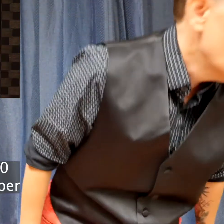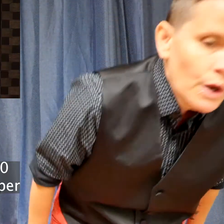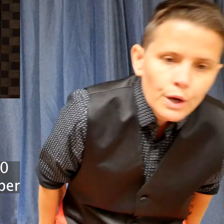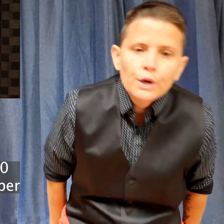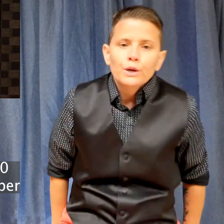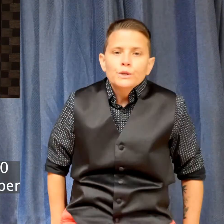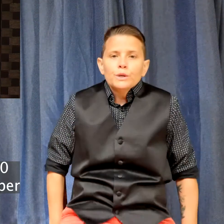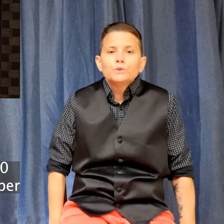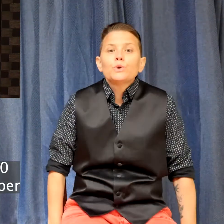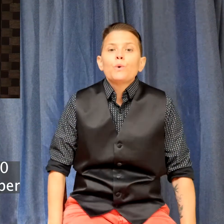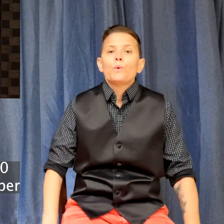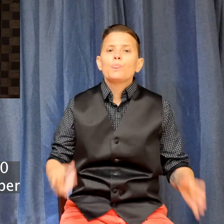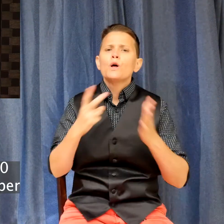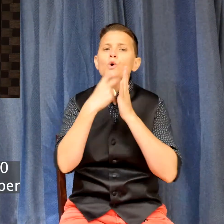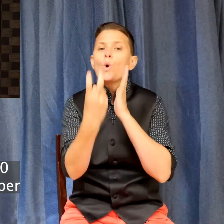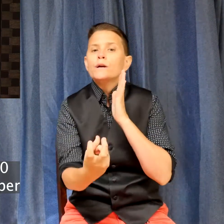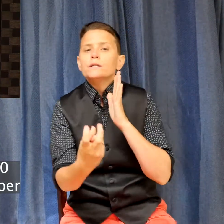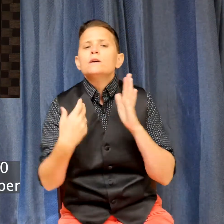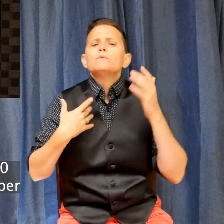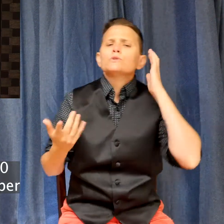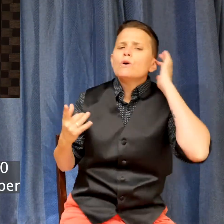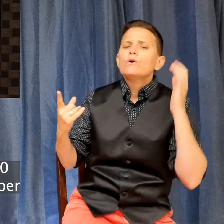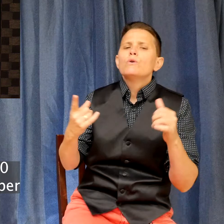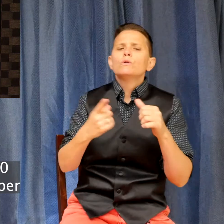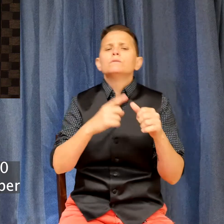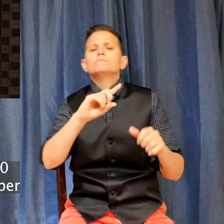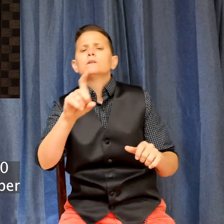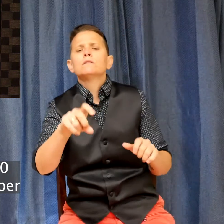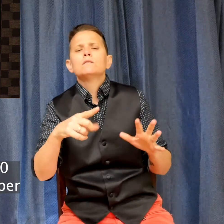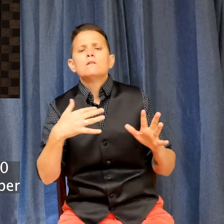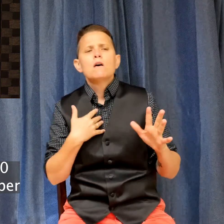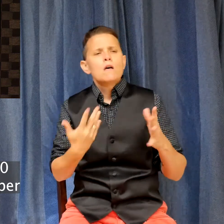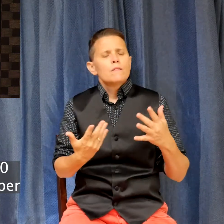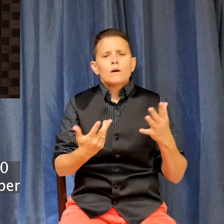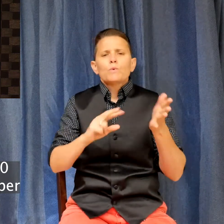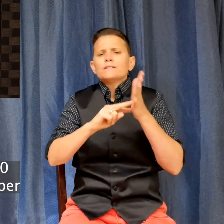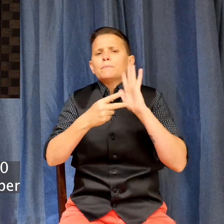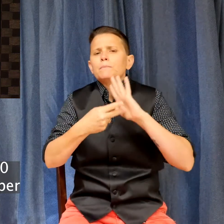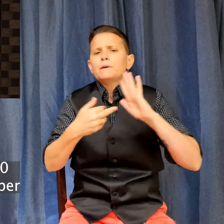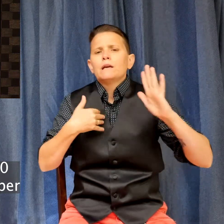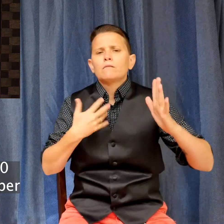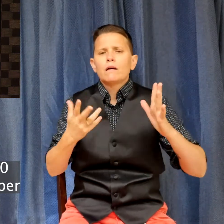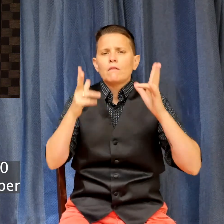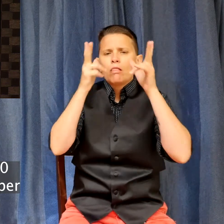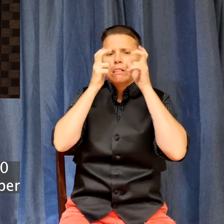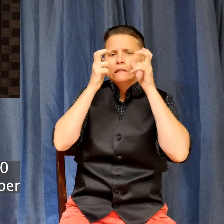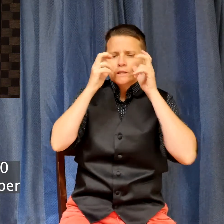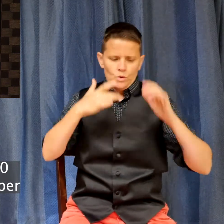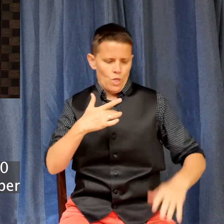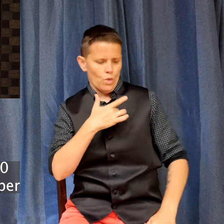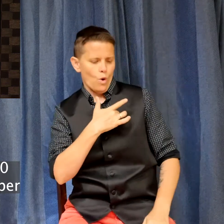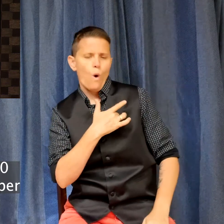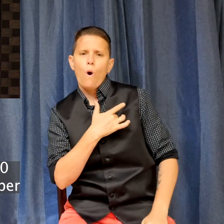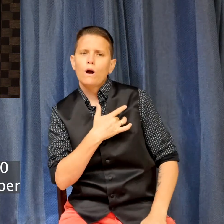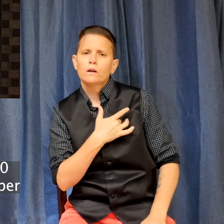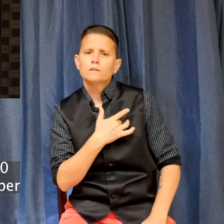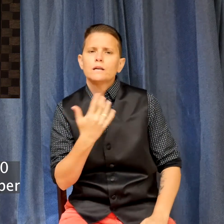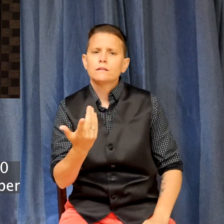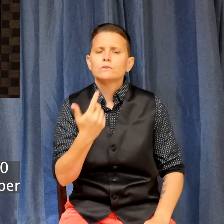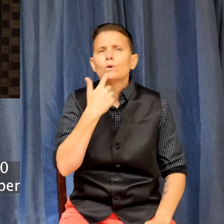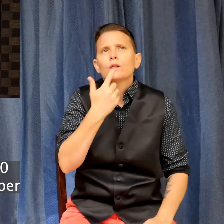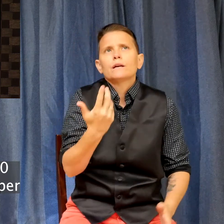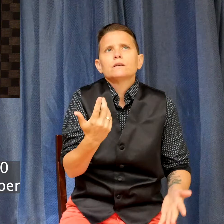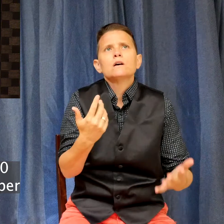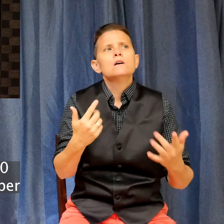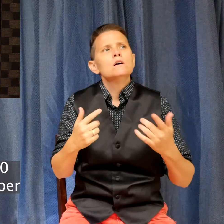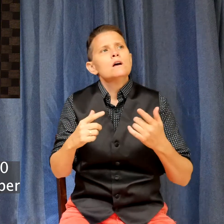chakras right now at the 8 a.m. service, because they're all about healing. Yeah. And the root chakra in particular